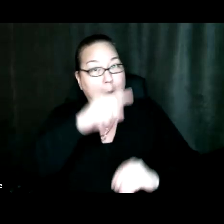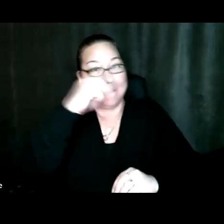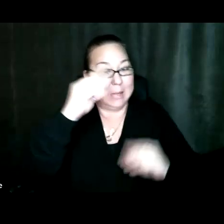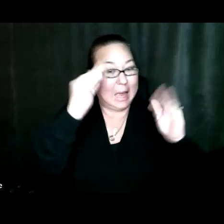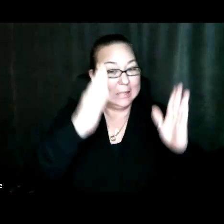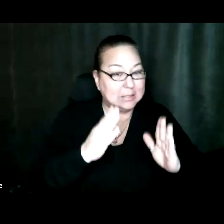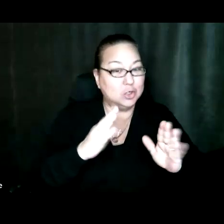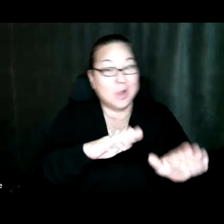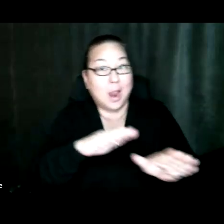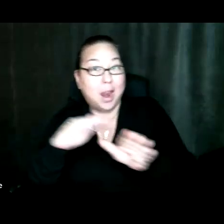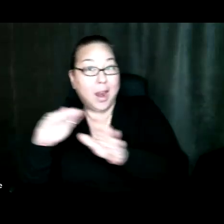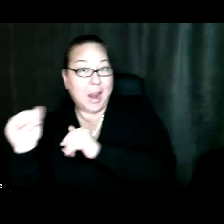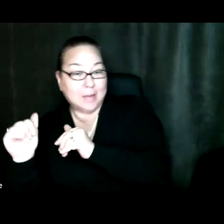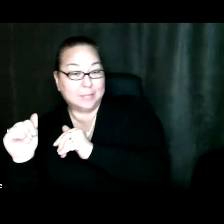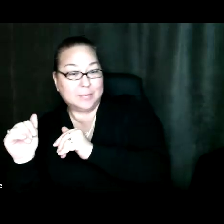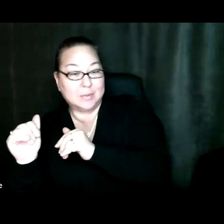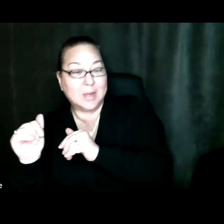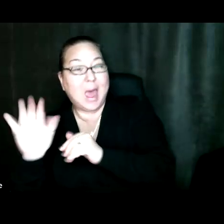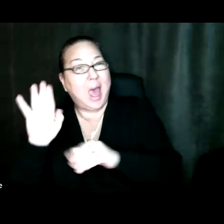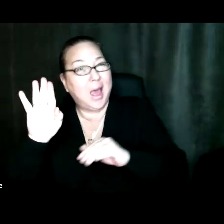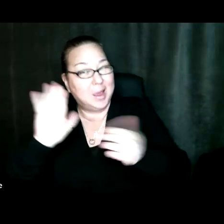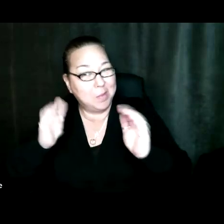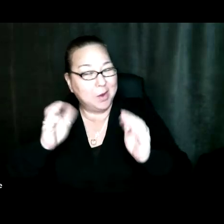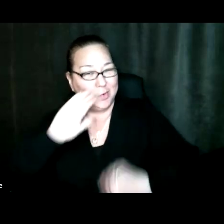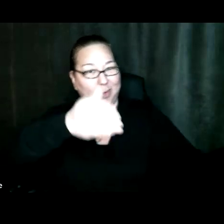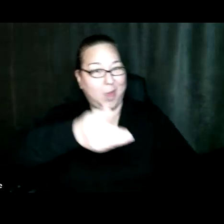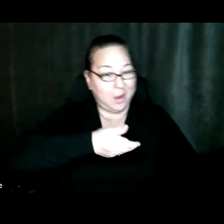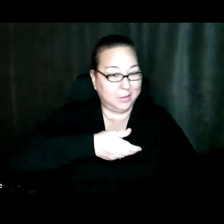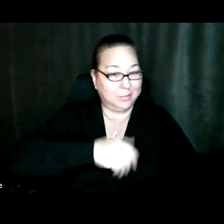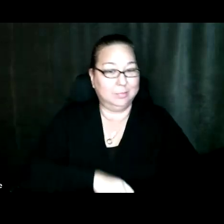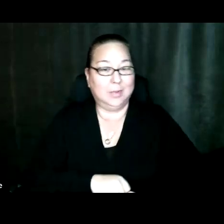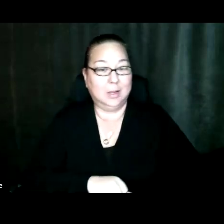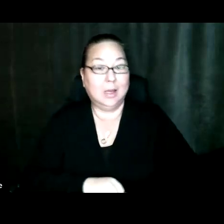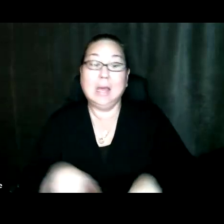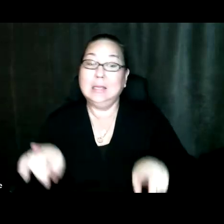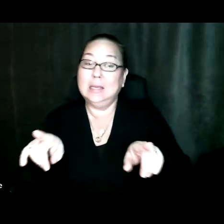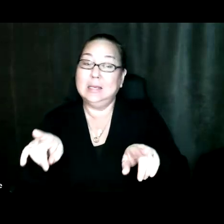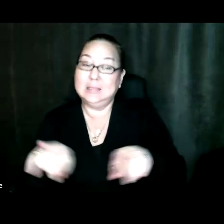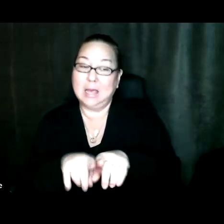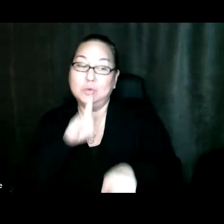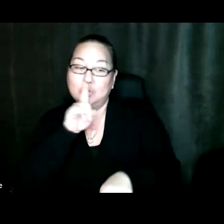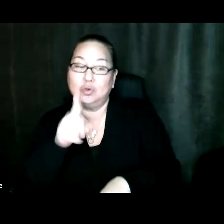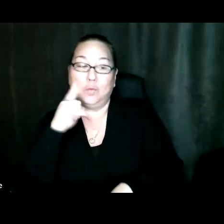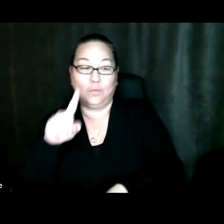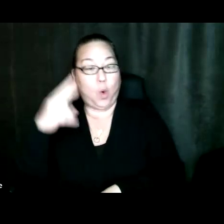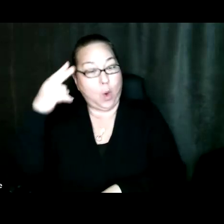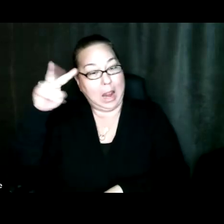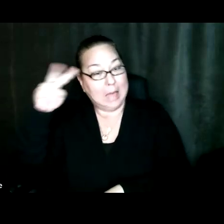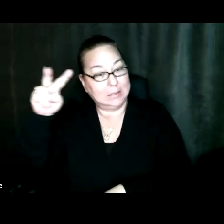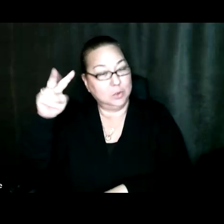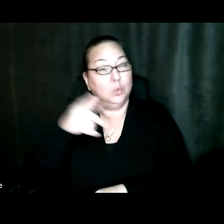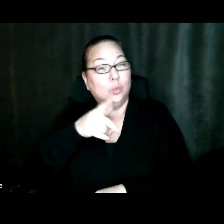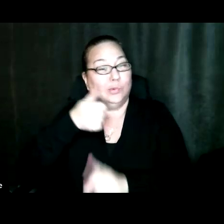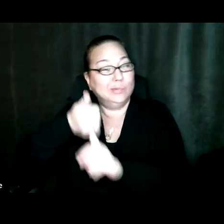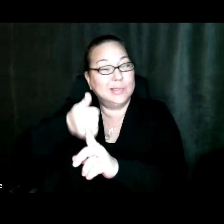year. The same is true for Latinos, where 15 more educators exited than were hired. This reality was nowhere highlighted in the